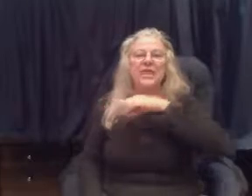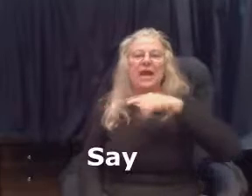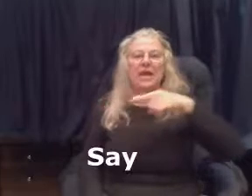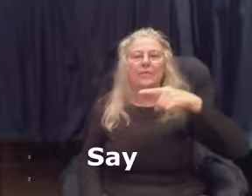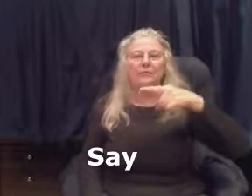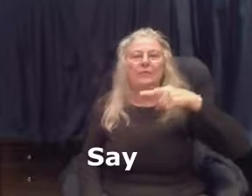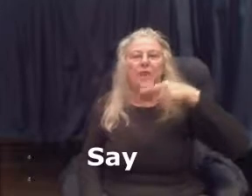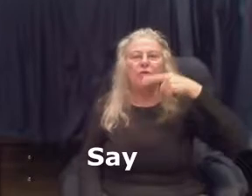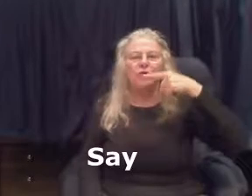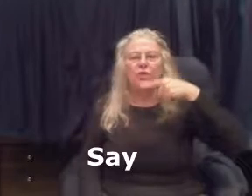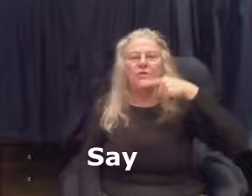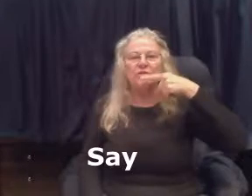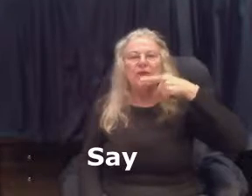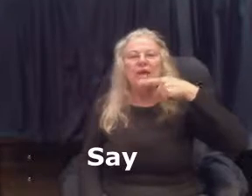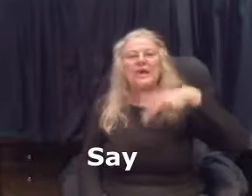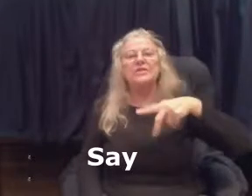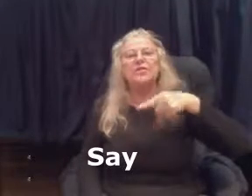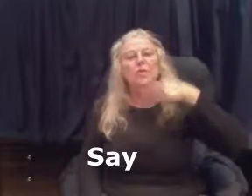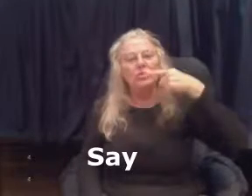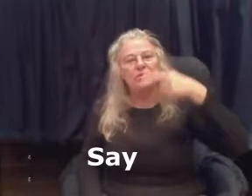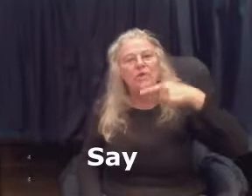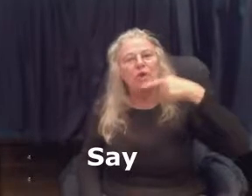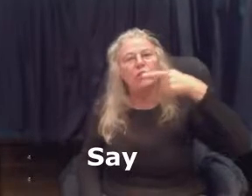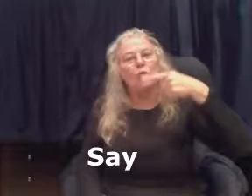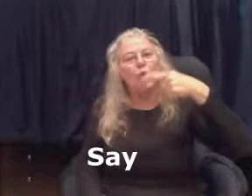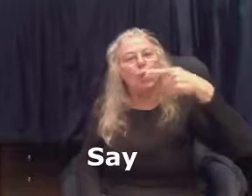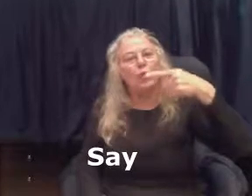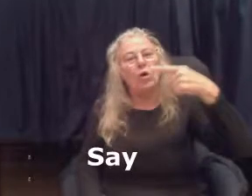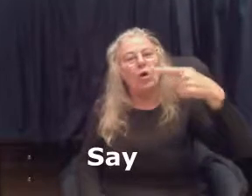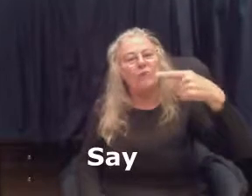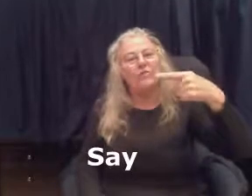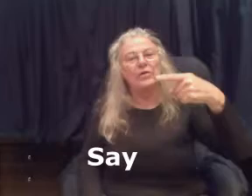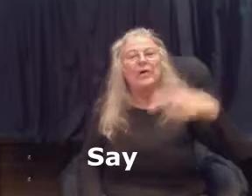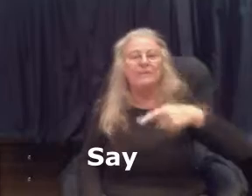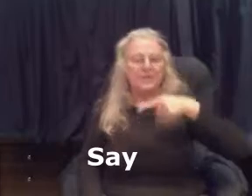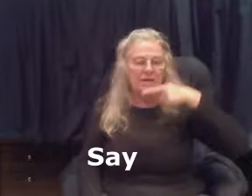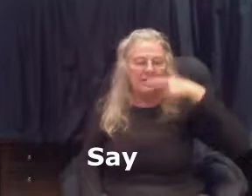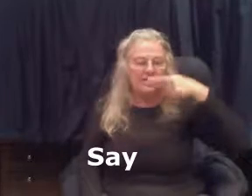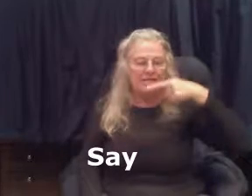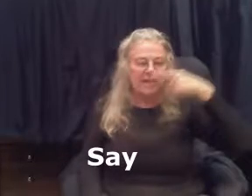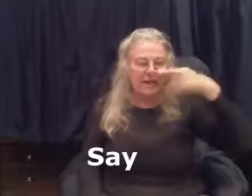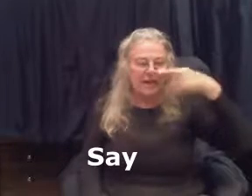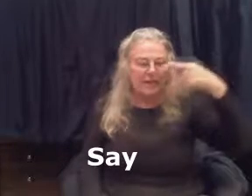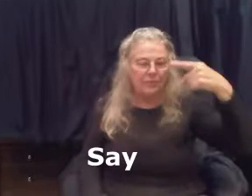Say. And you're going to, it's words that are rolled off your lips. Say.